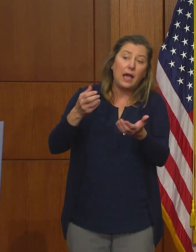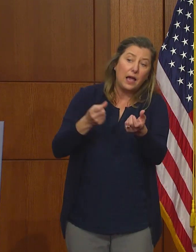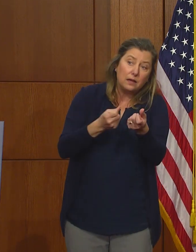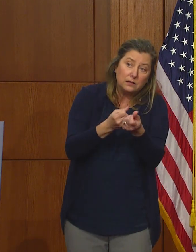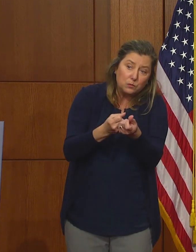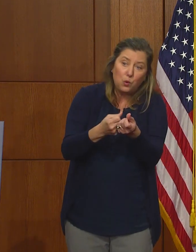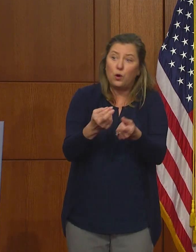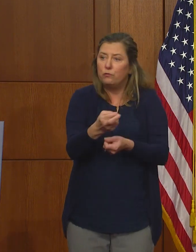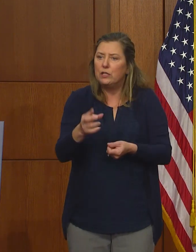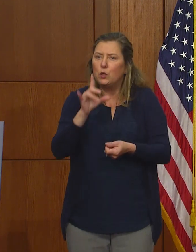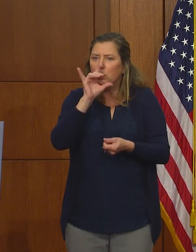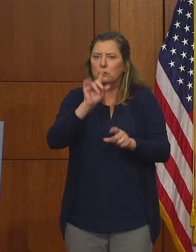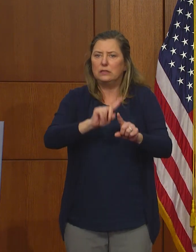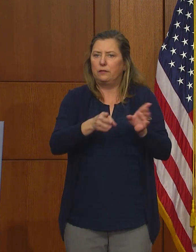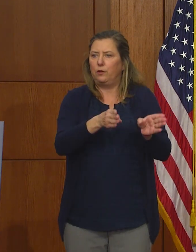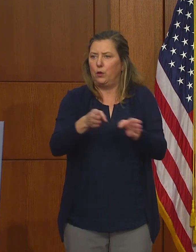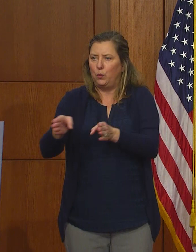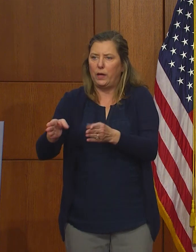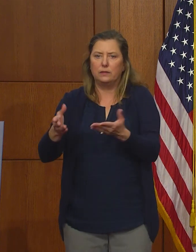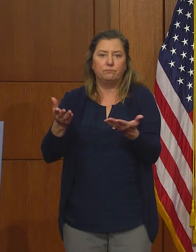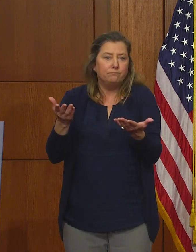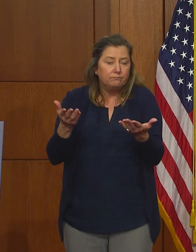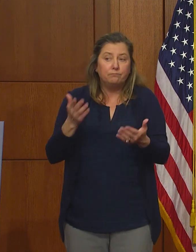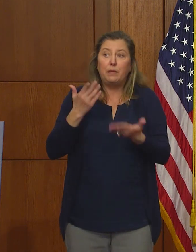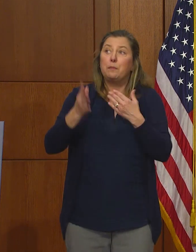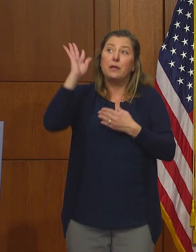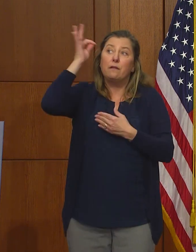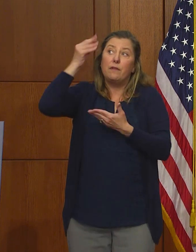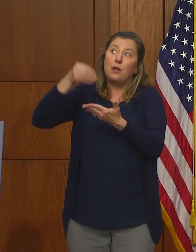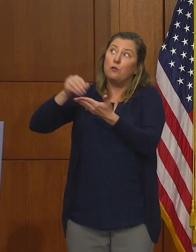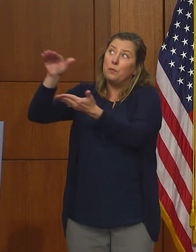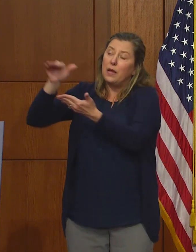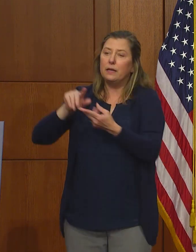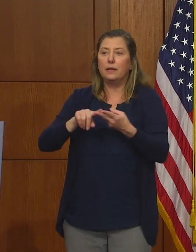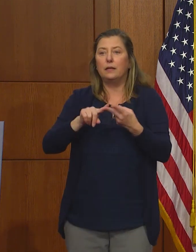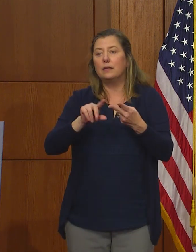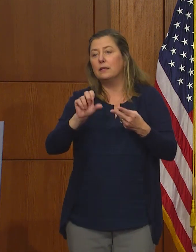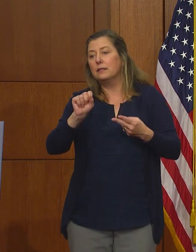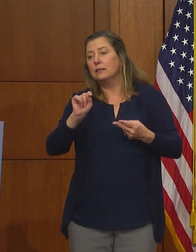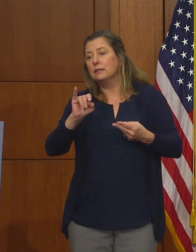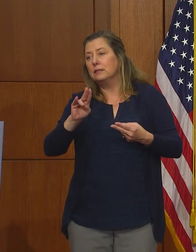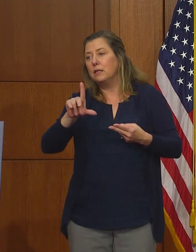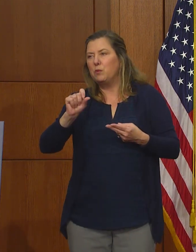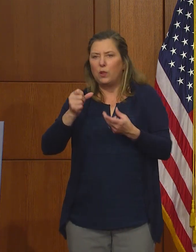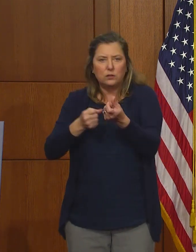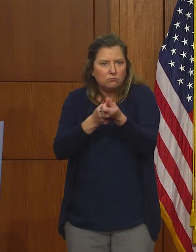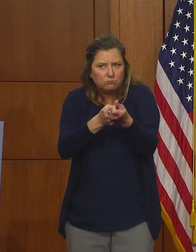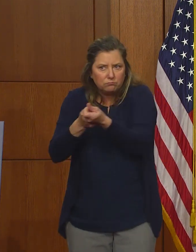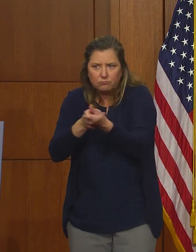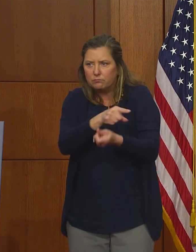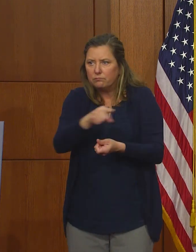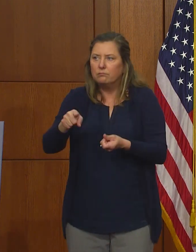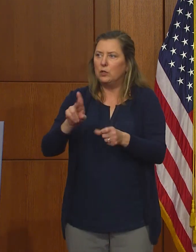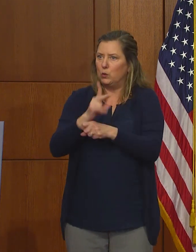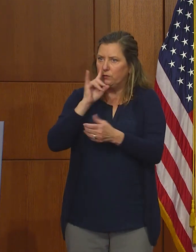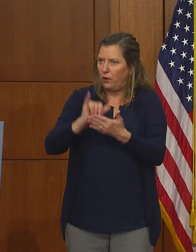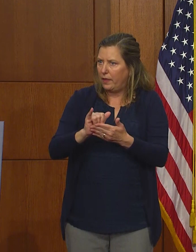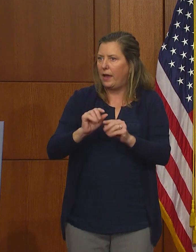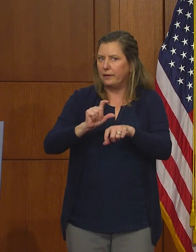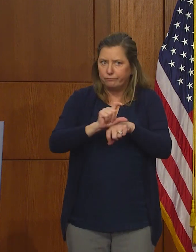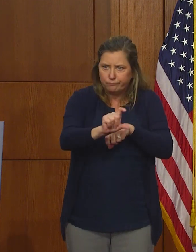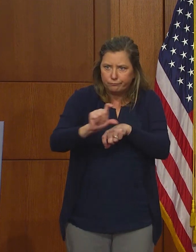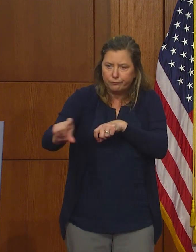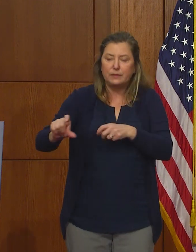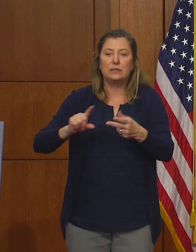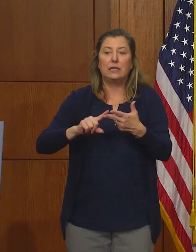different opportunities for us. There are federal monies, stimulus monies that can be used for those purposes. Obviously, you heard the